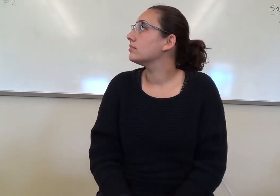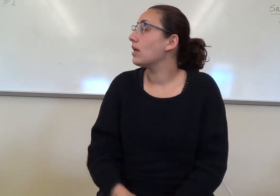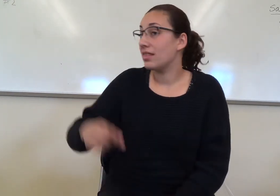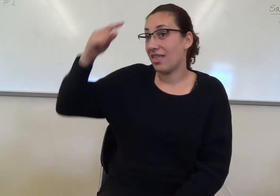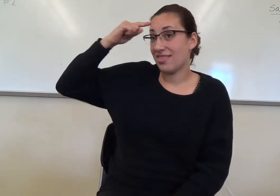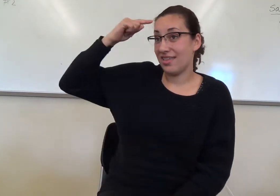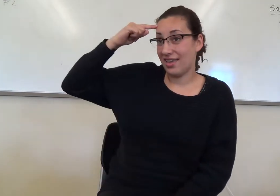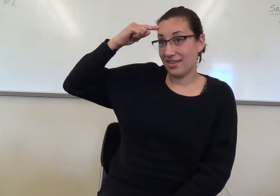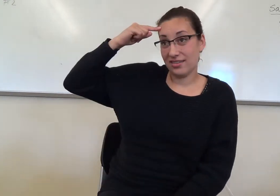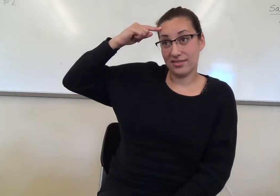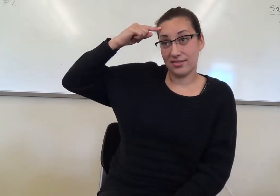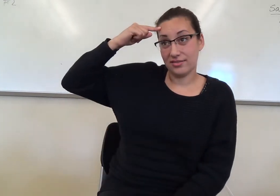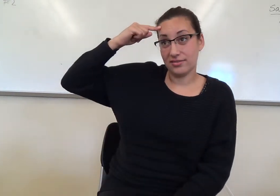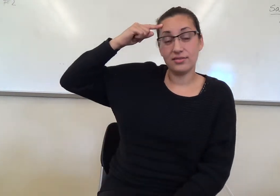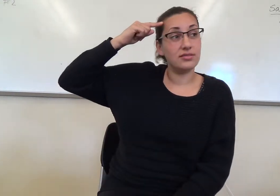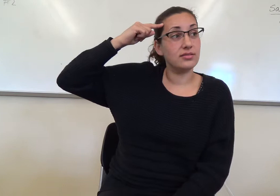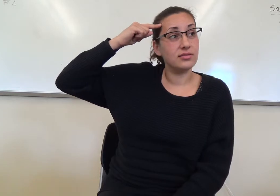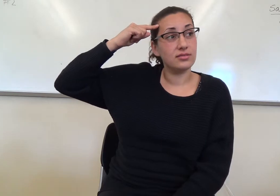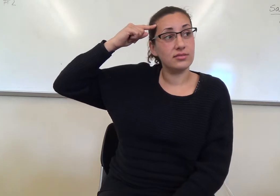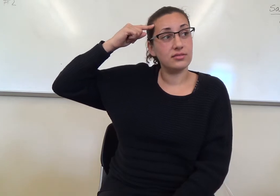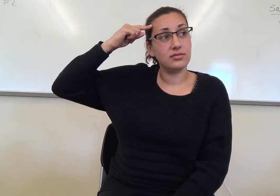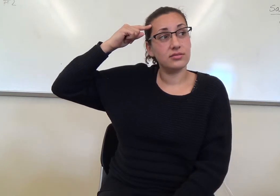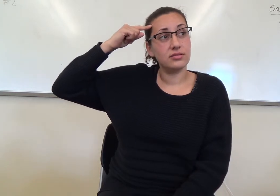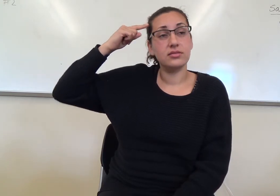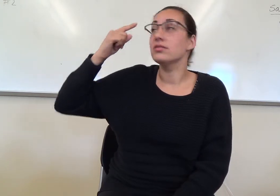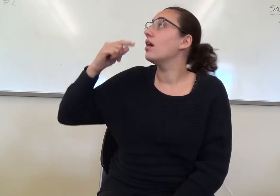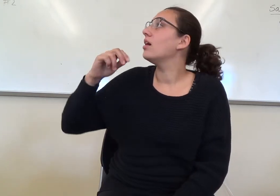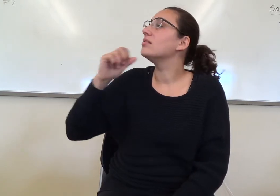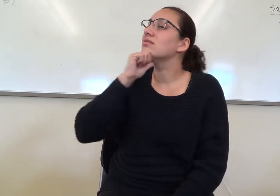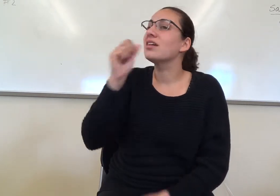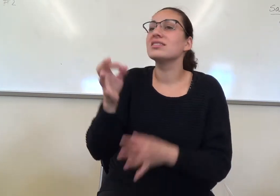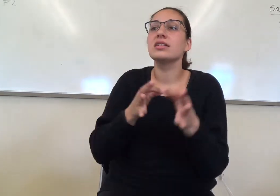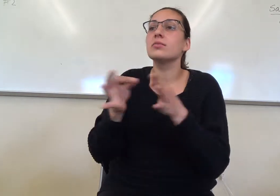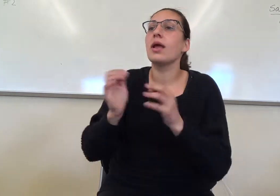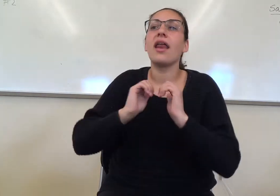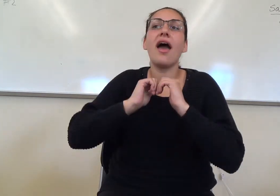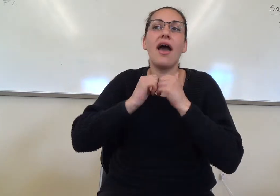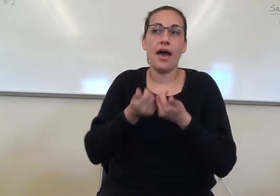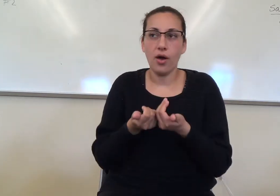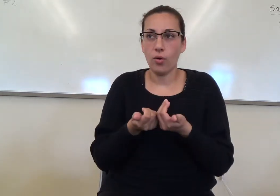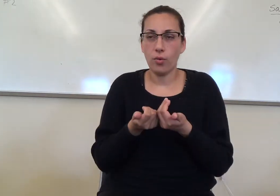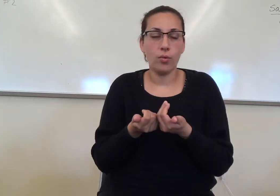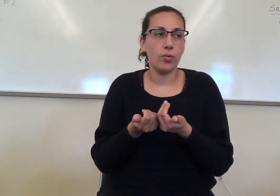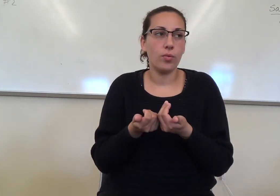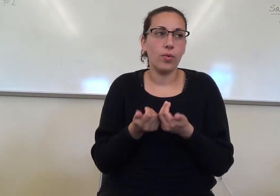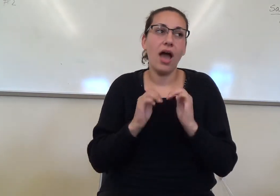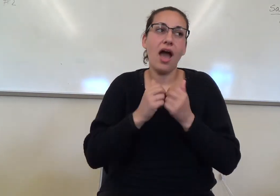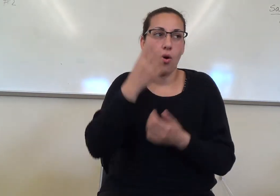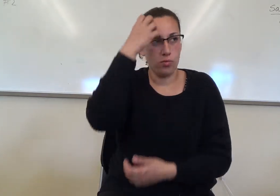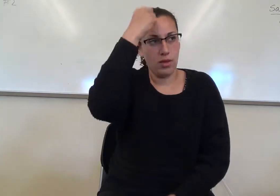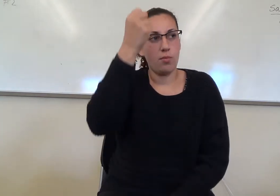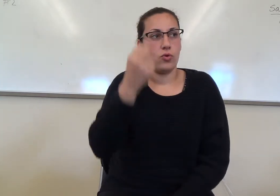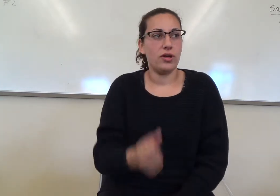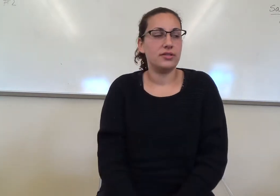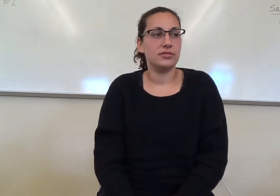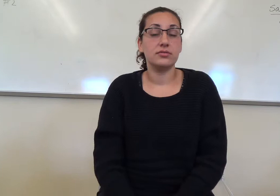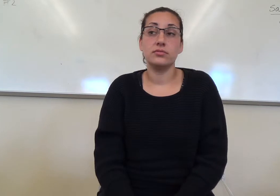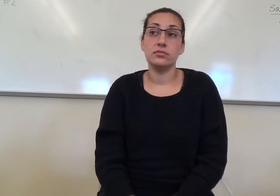It's getting there, but it doesn't tell us how. It doesn't have this part. It has this part. Number 2 has this part, but it doesn't have this